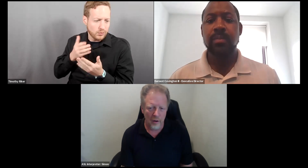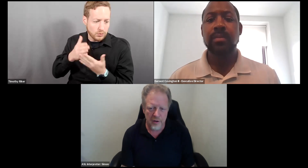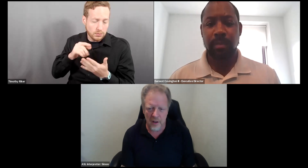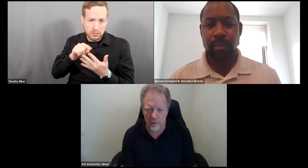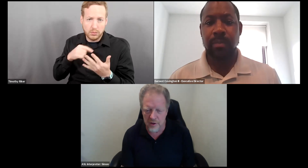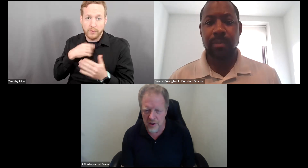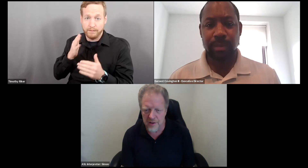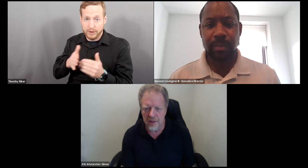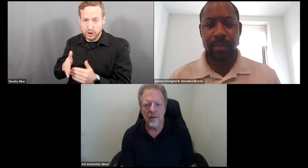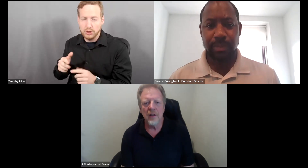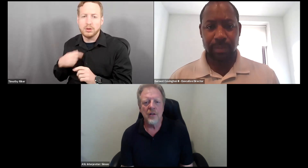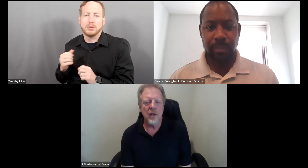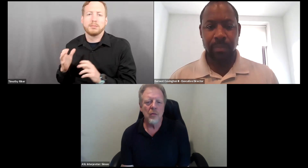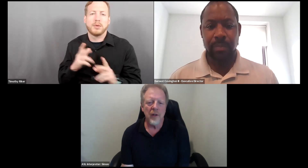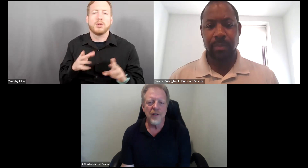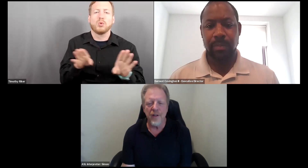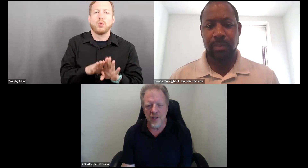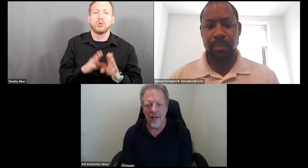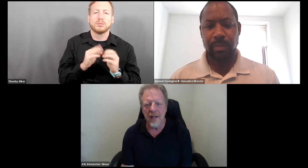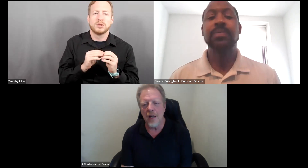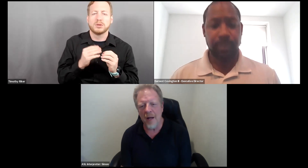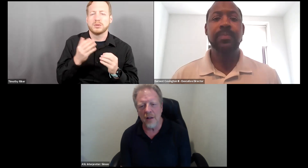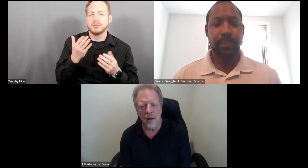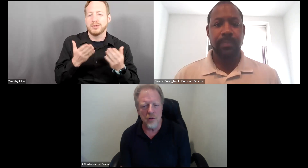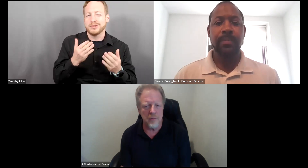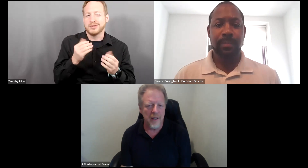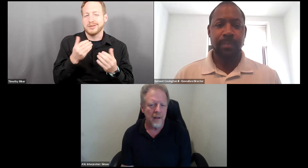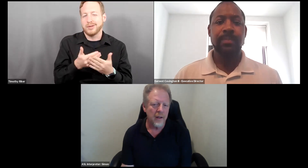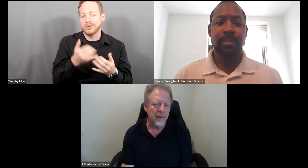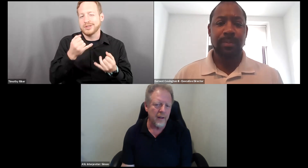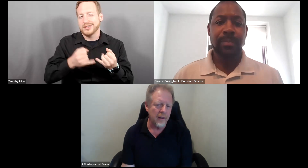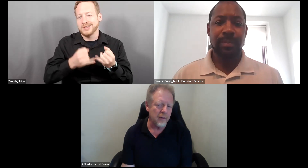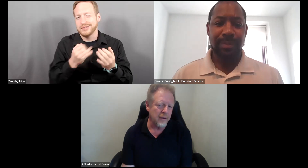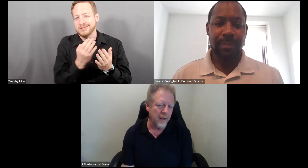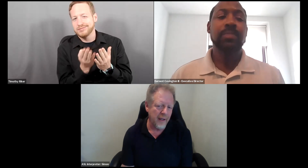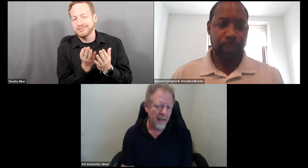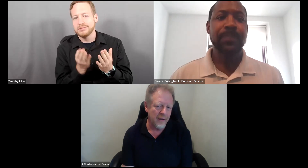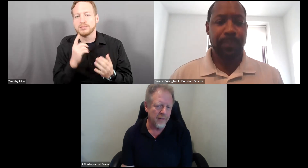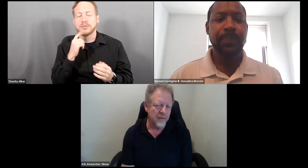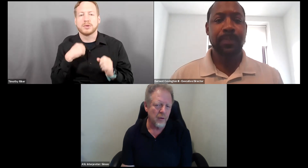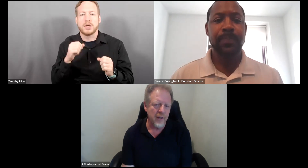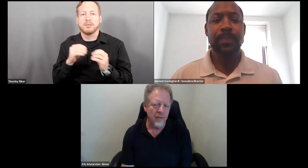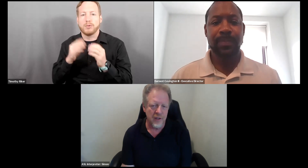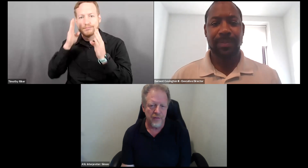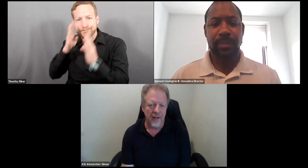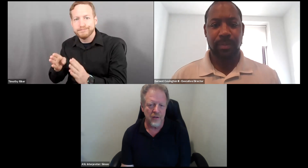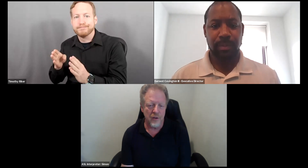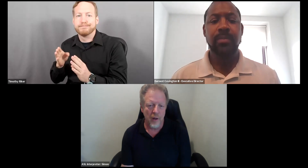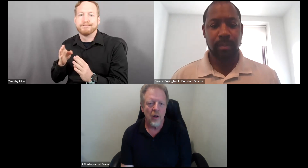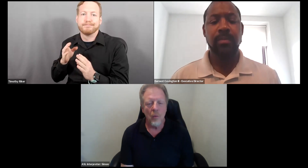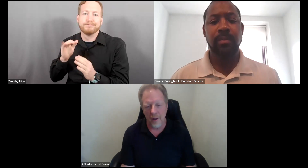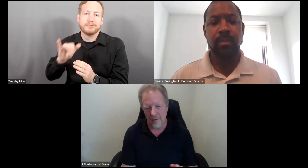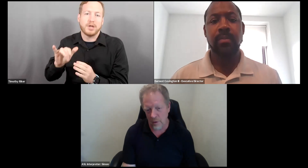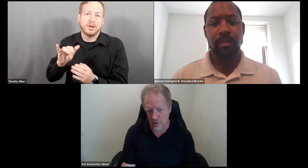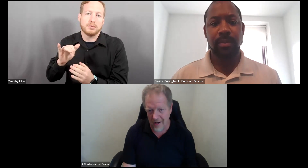what Ernest suggested. So let's finish that and then get back to the closing meeting near the end of it. So we'll save those things for the end. So this